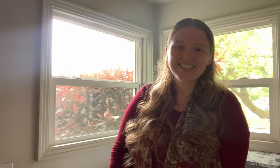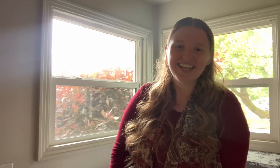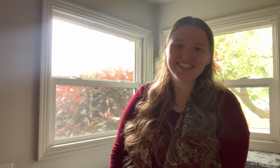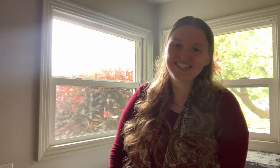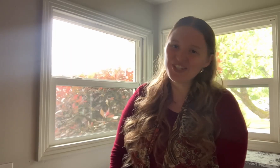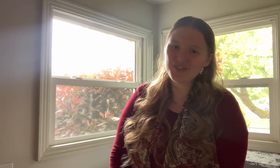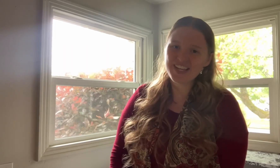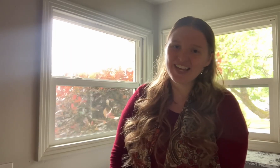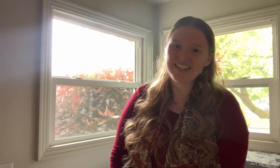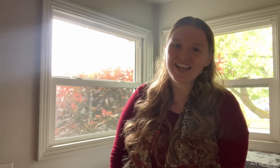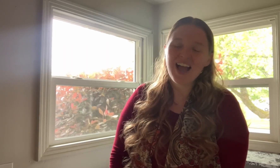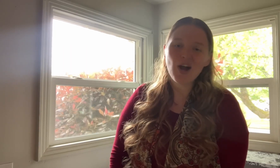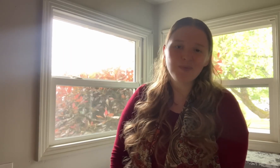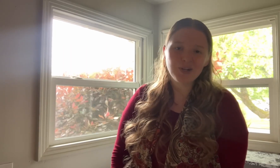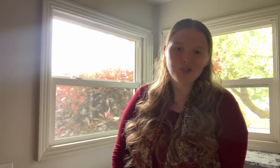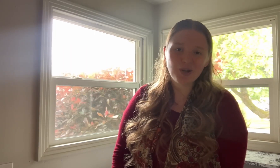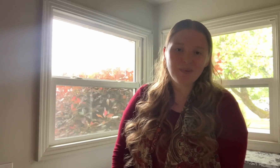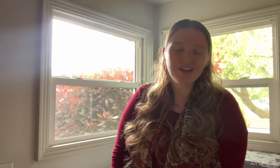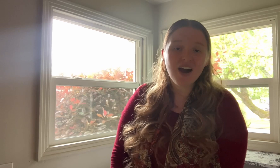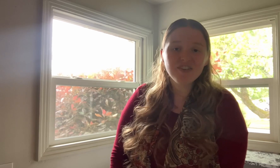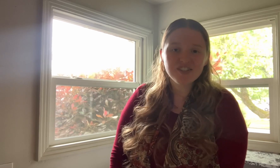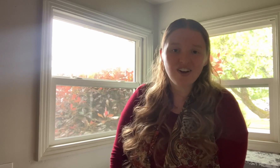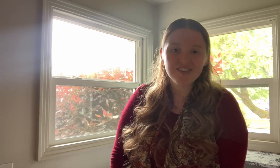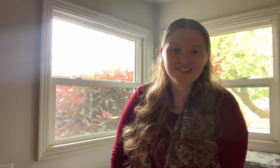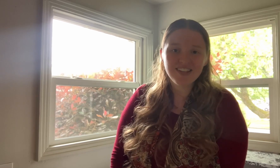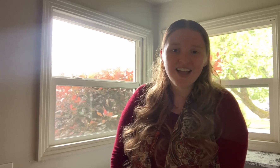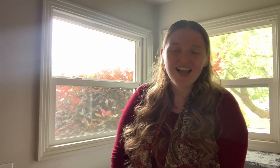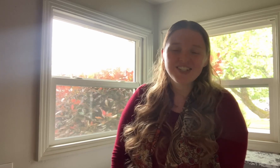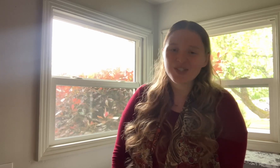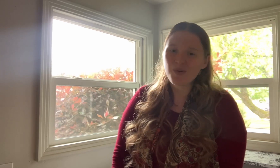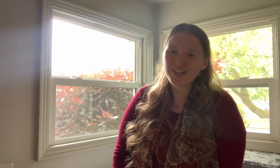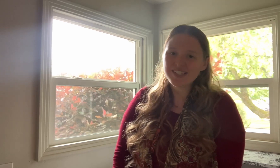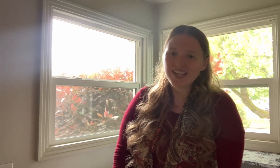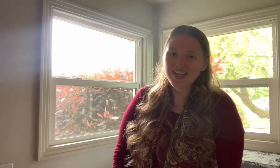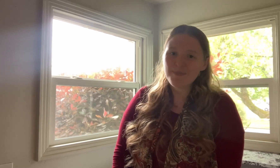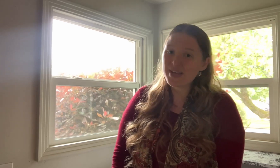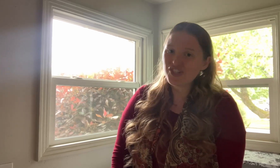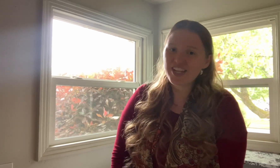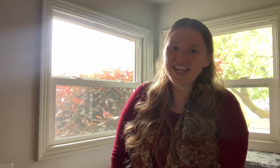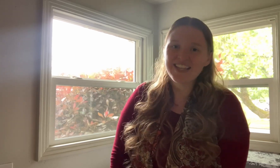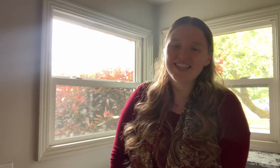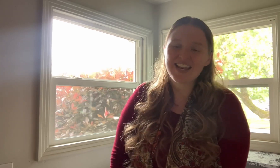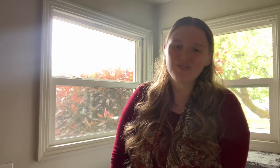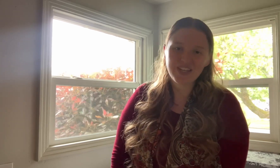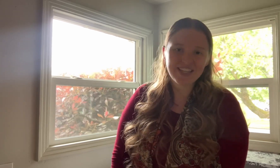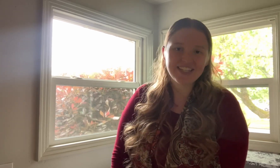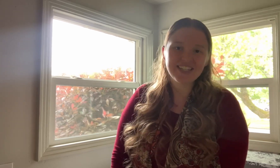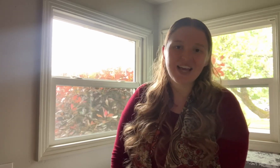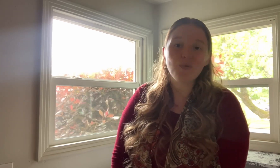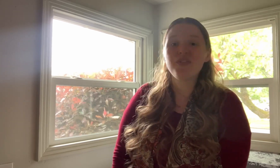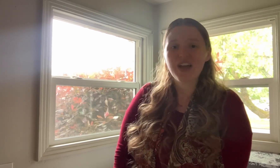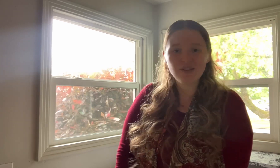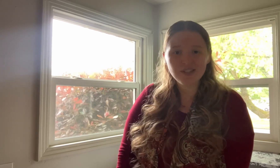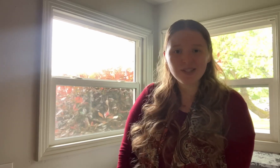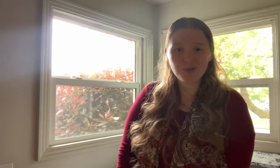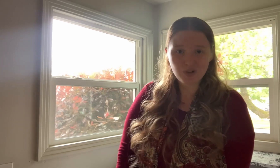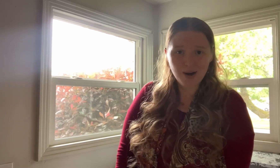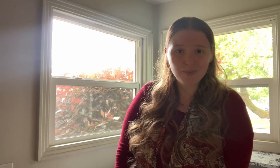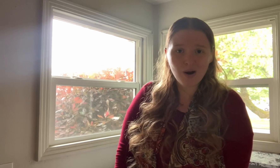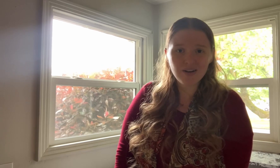Glad to see you again. I hope you're enjoying my cover songs. Just wanted to mention again that if we can get to that 1,000 subscriber mark,